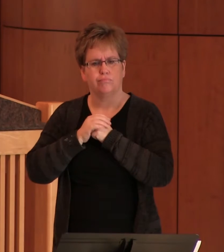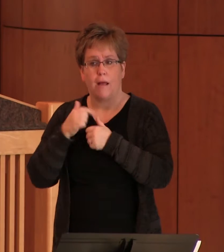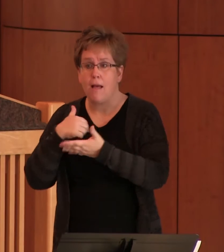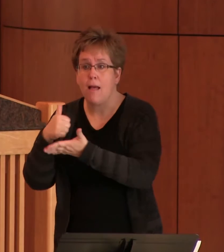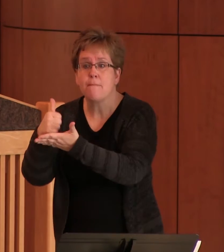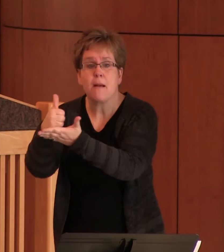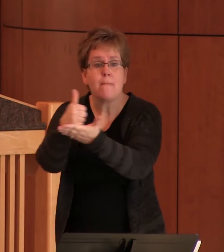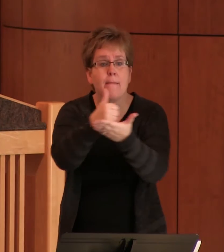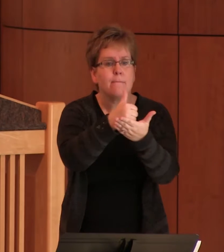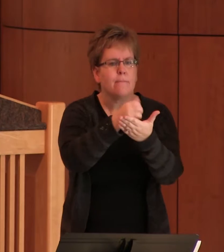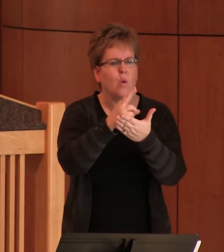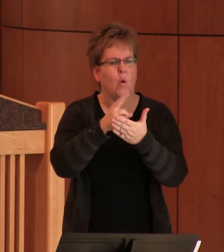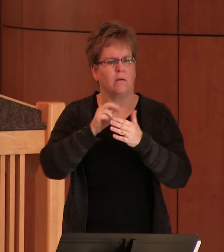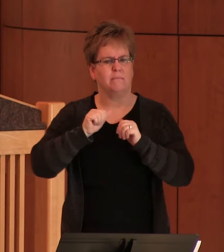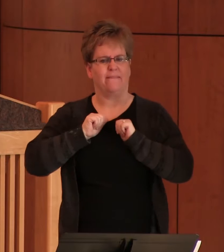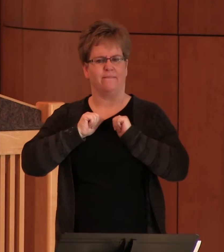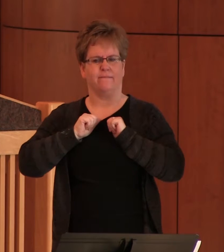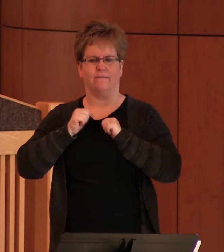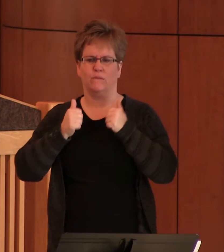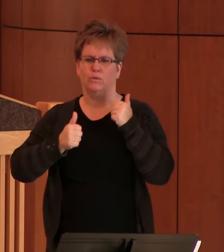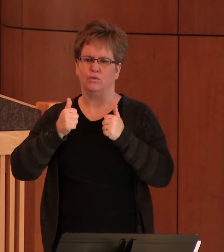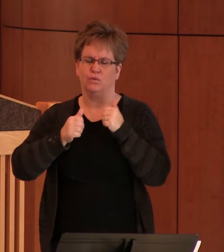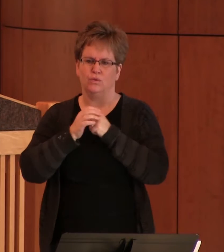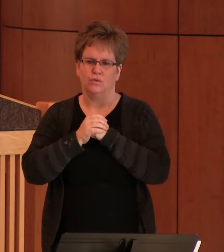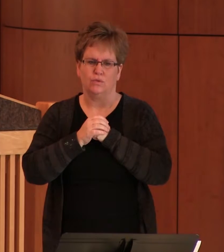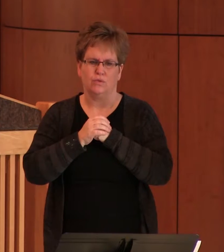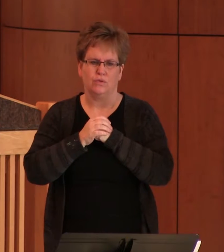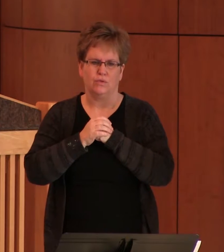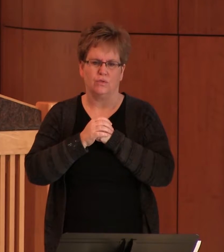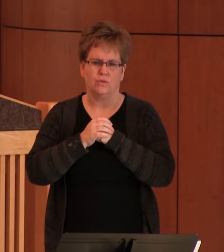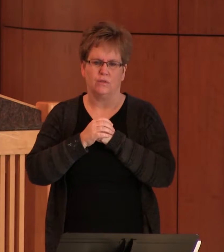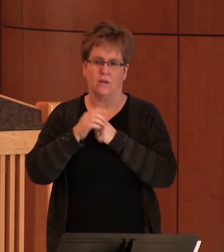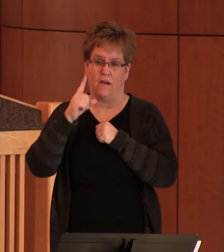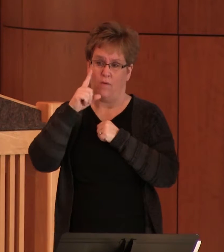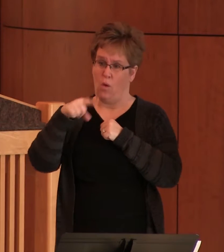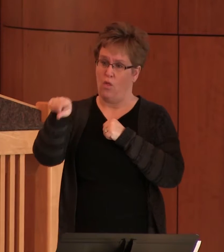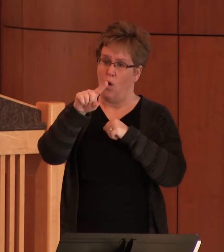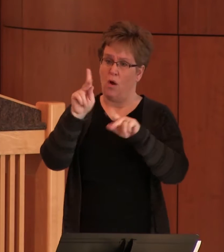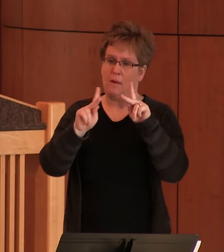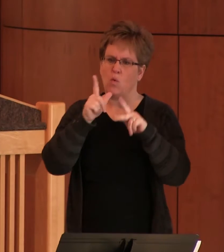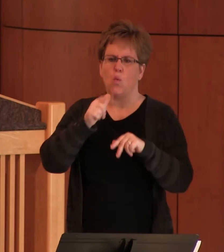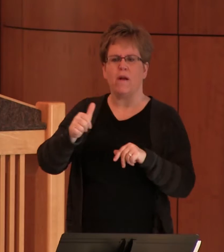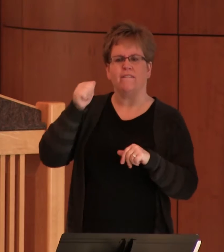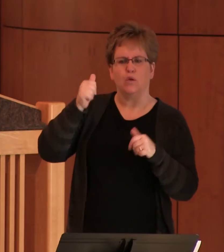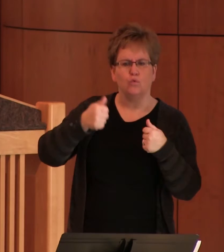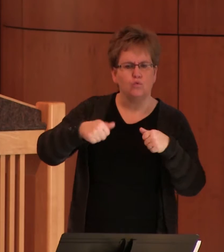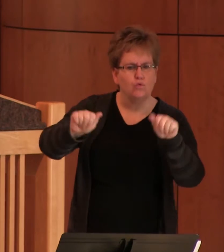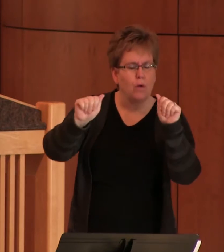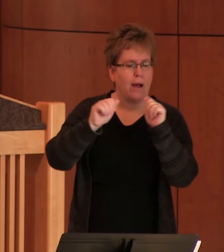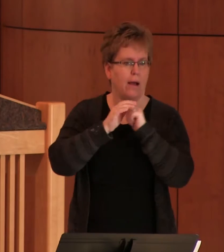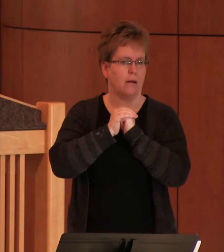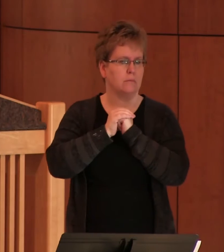If this is how we really see God, then it really doesn't bode well for those of us who refuse to try,